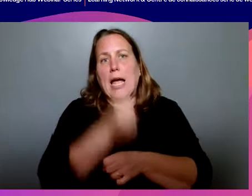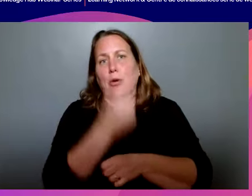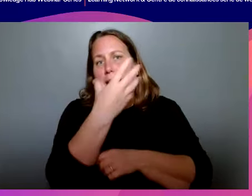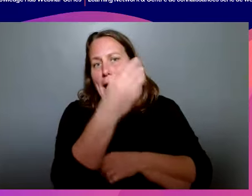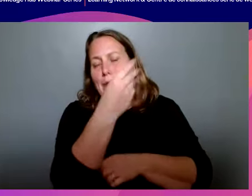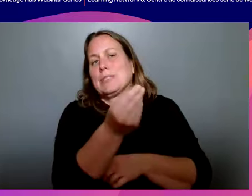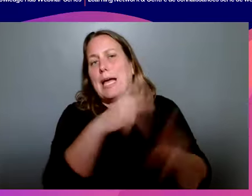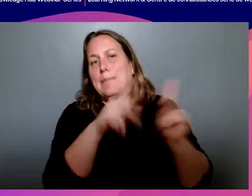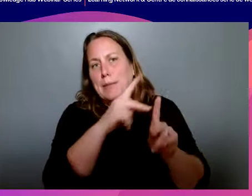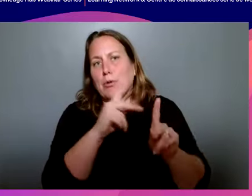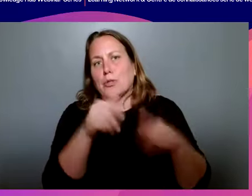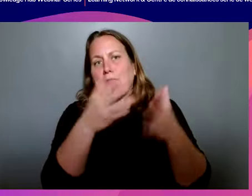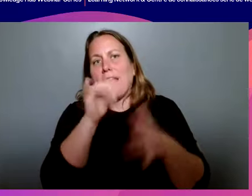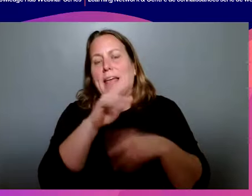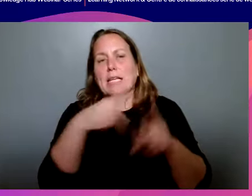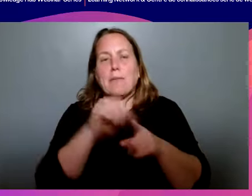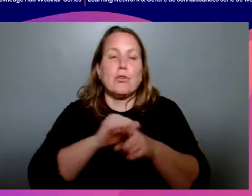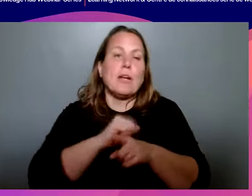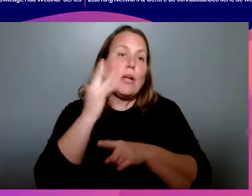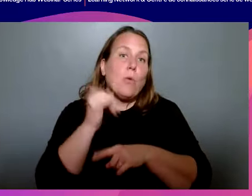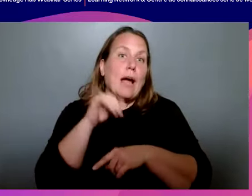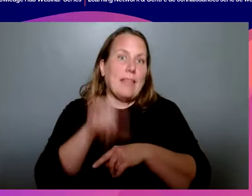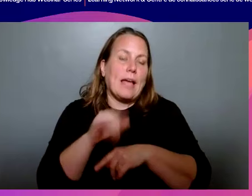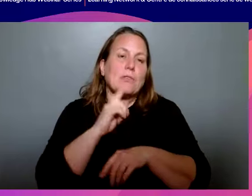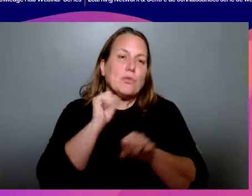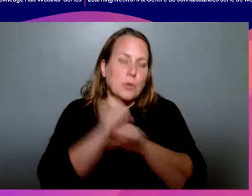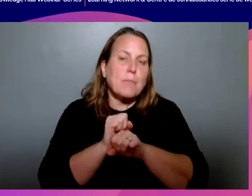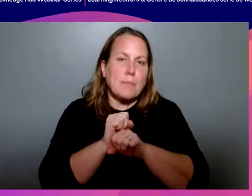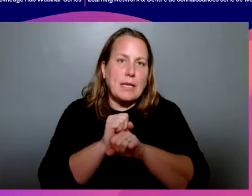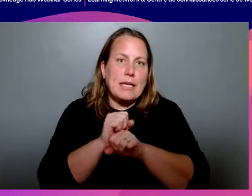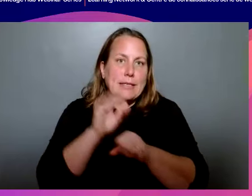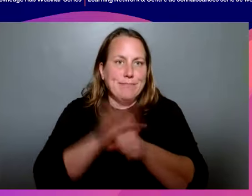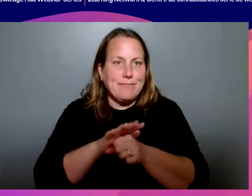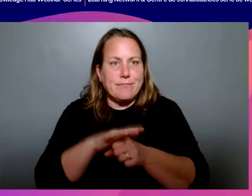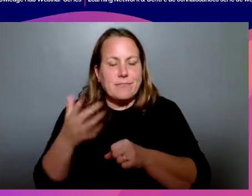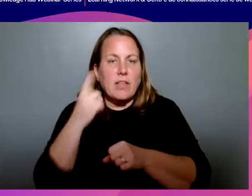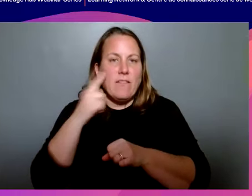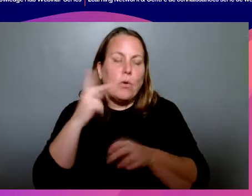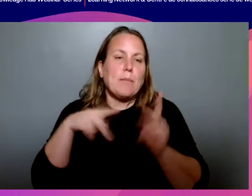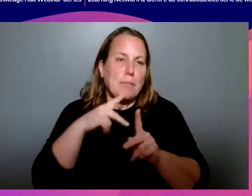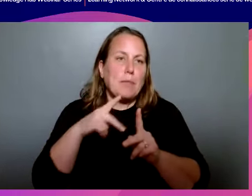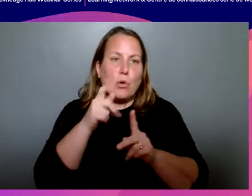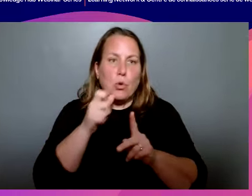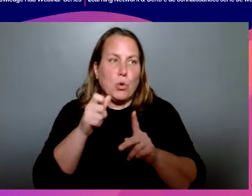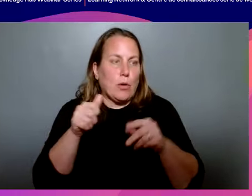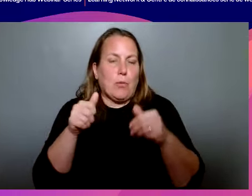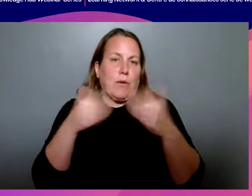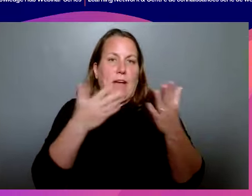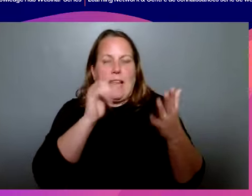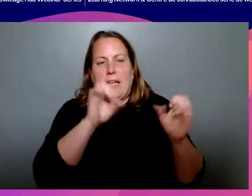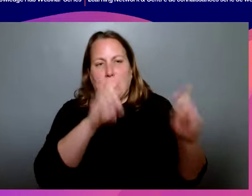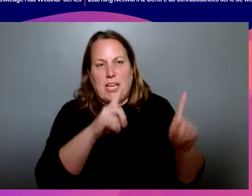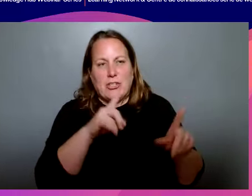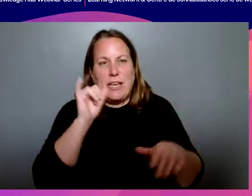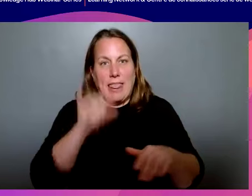takes the pressure off the people experiencing the harm for having to provide the education. And that little bit